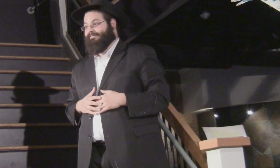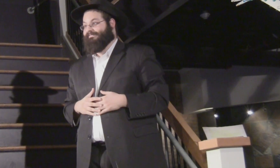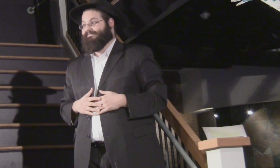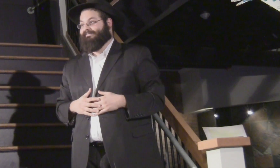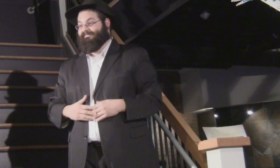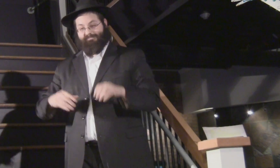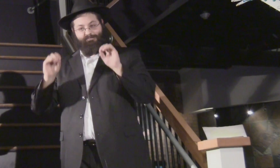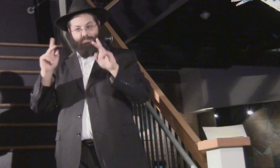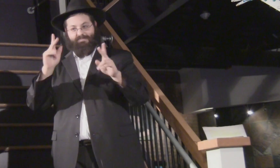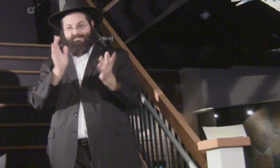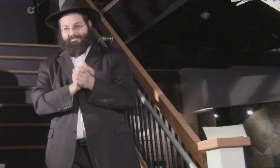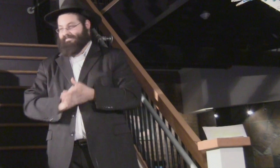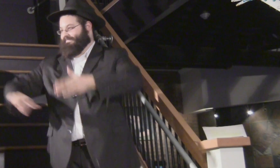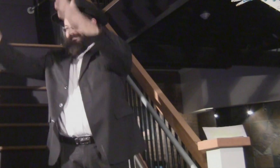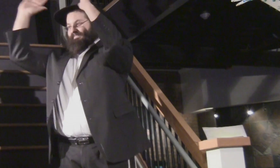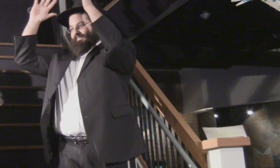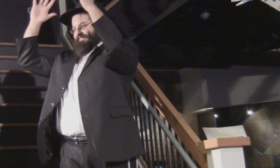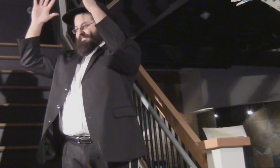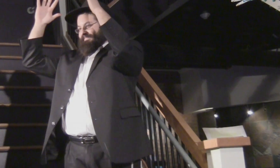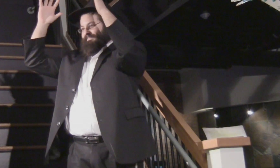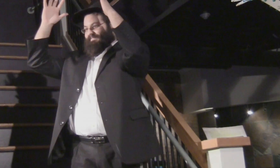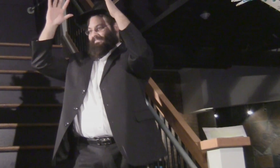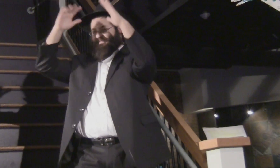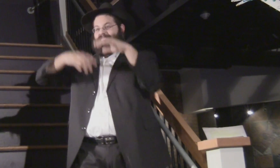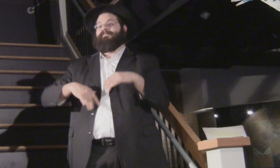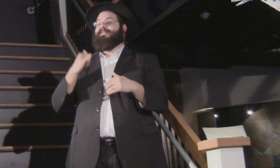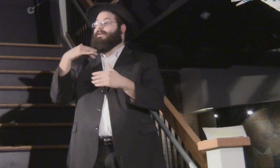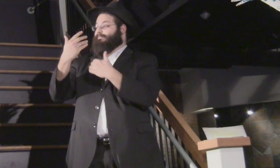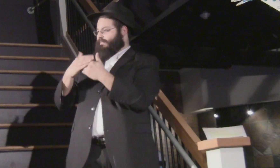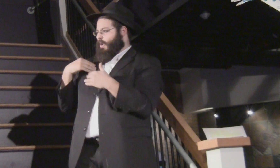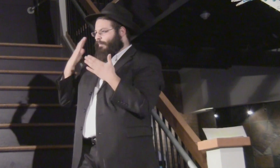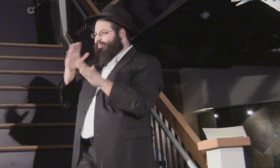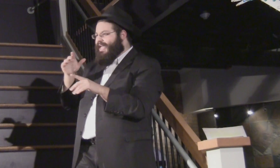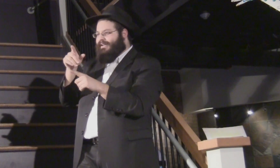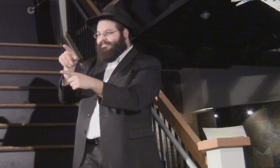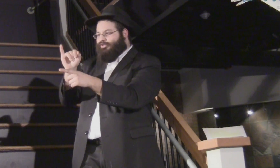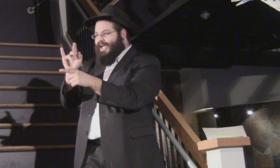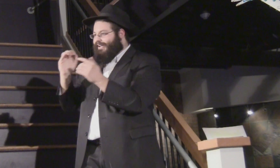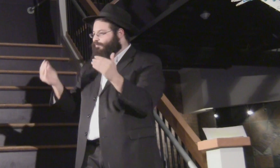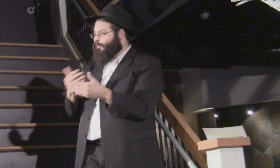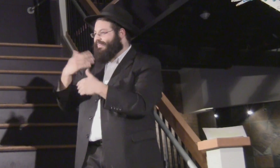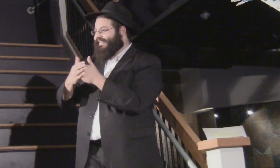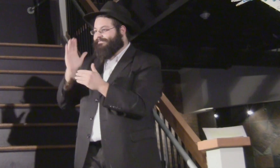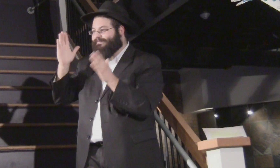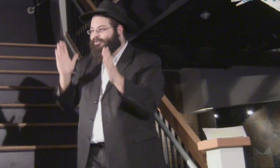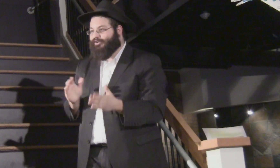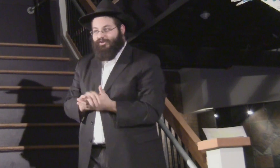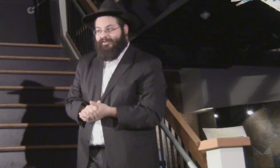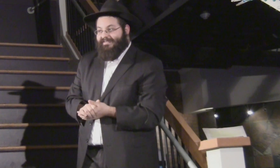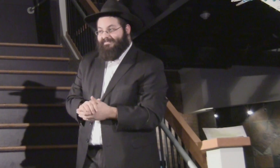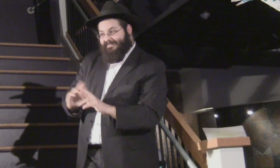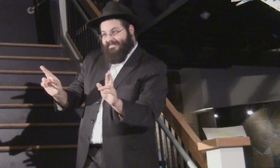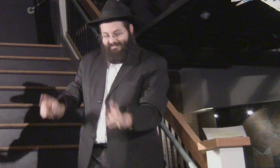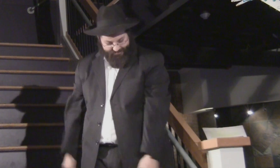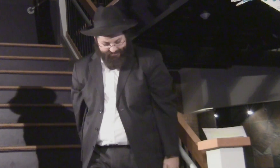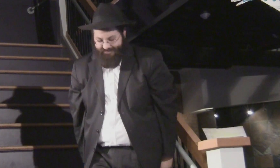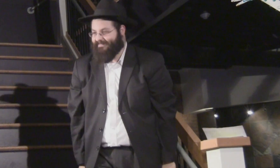So, tonight's message, yes. Okay, so next, Jackie's going